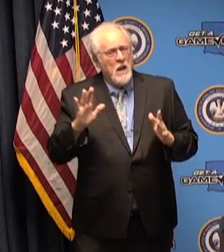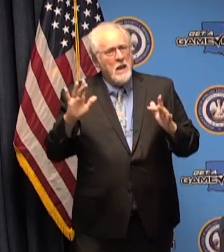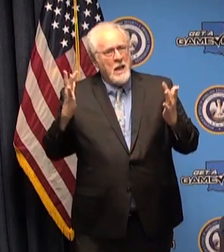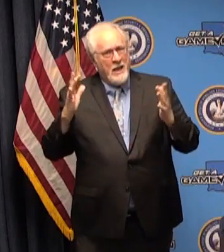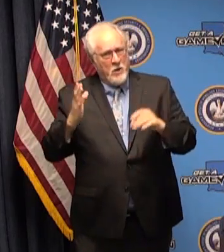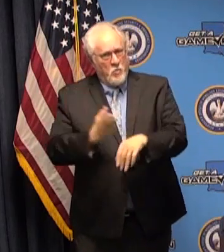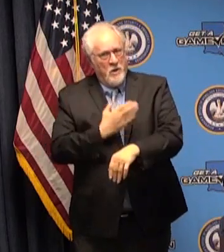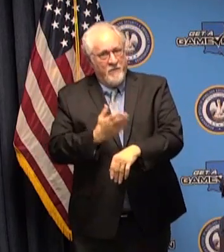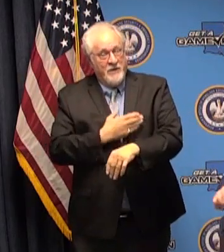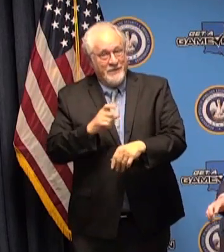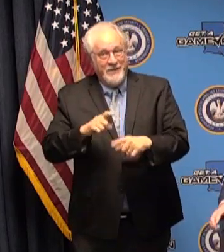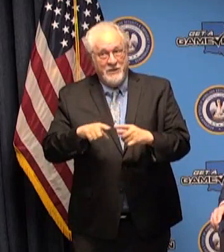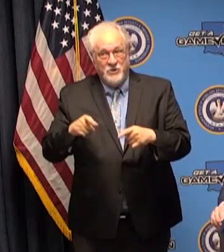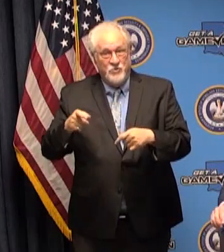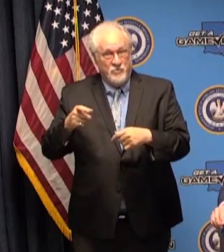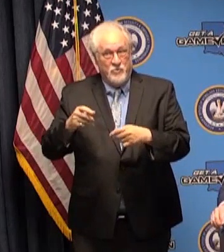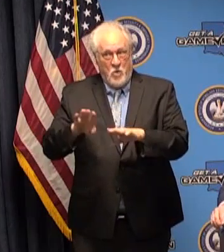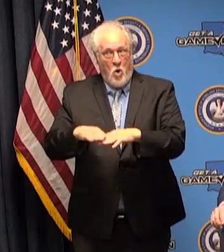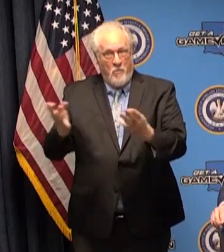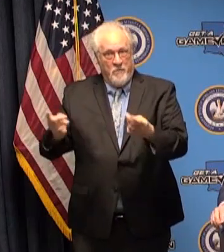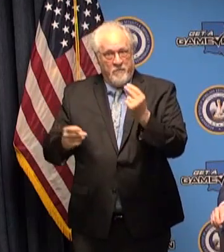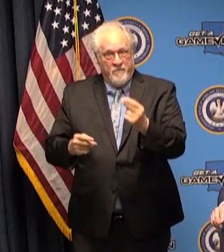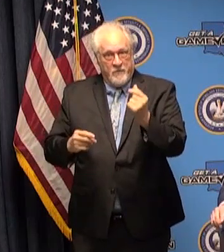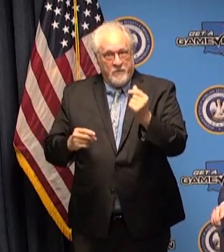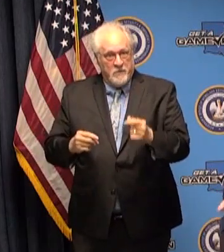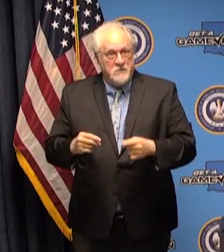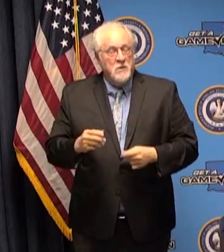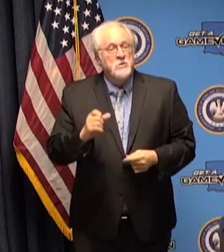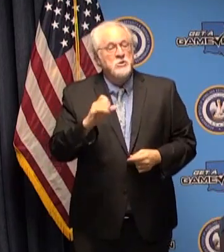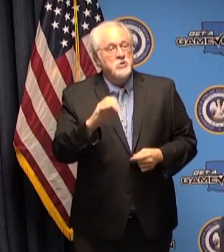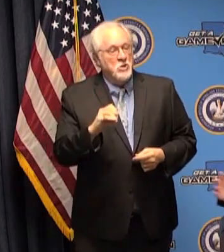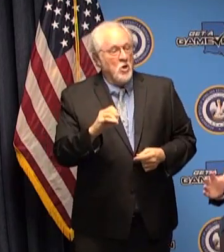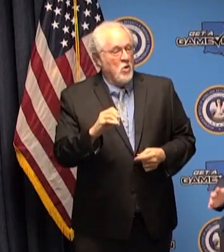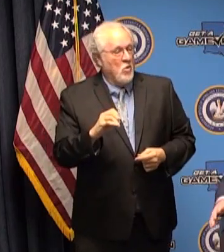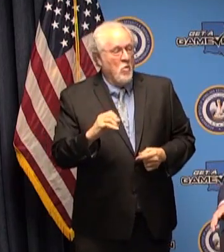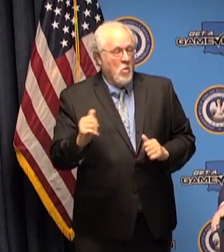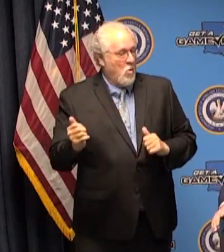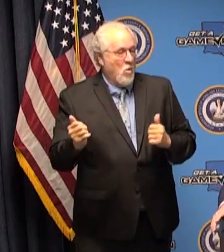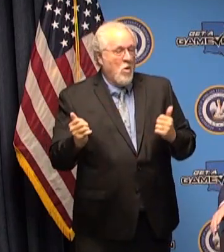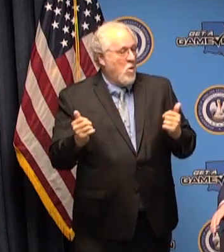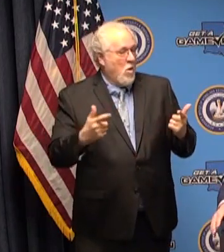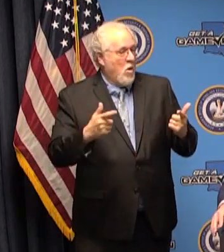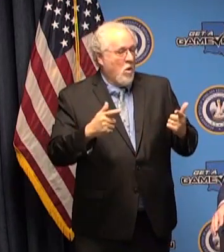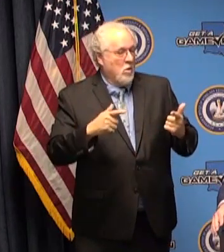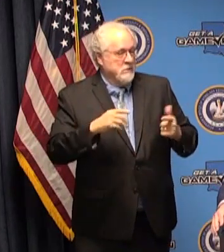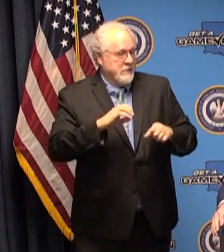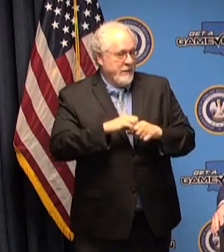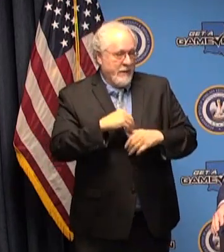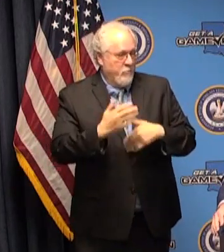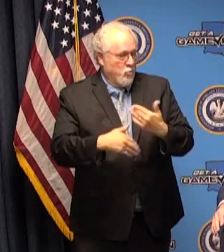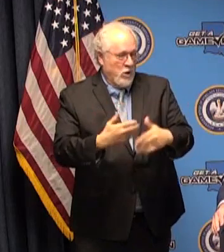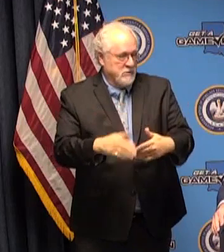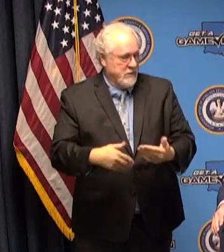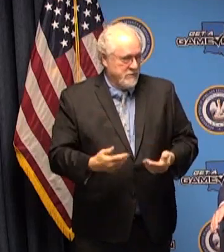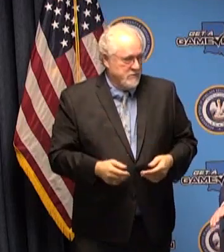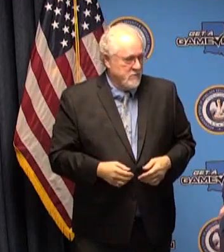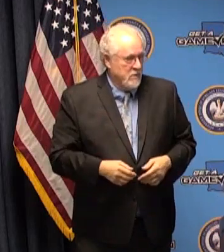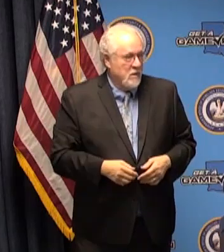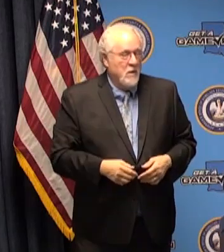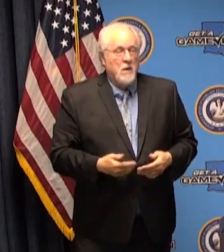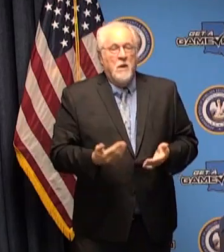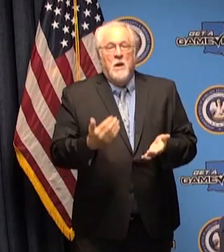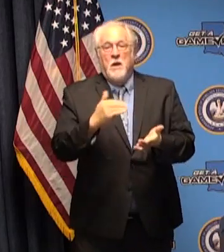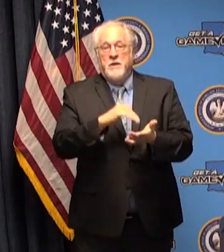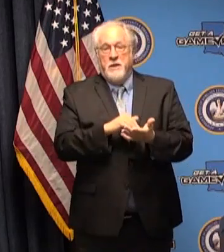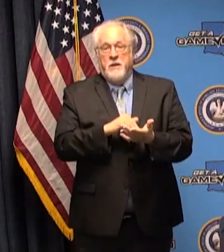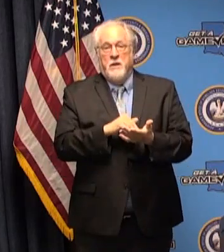light renovation because we need to turn these things around pretty quickly. So all of this is in process as we speak.